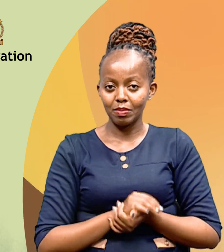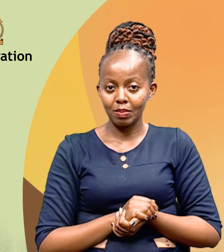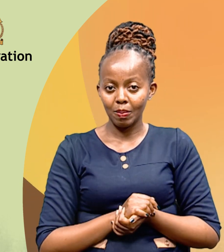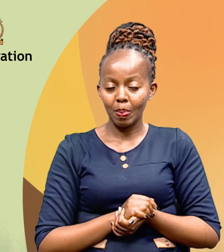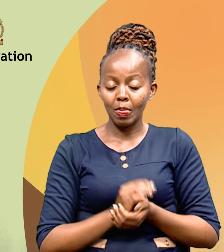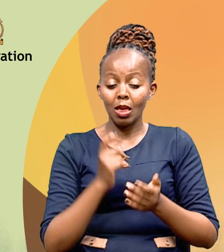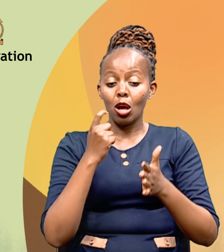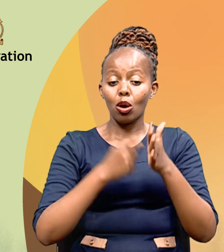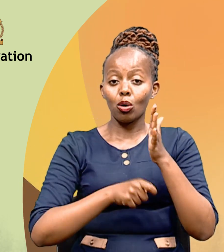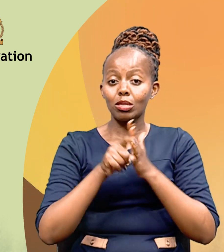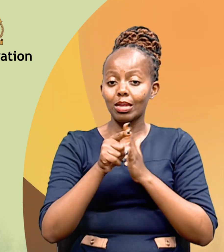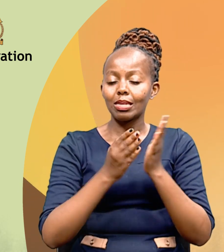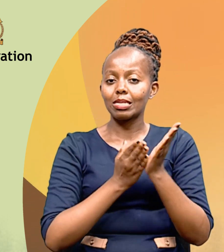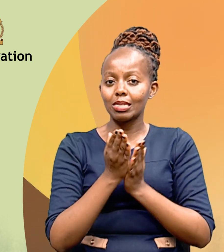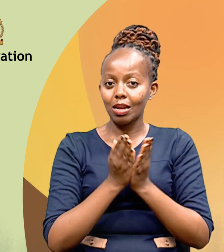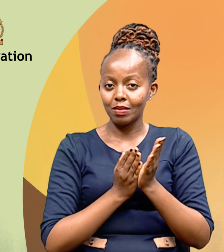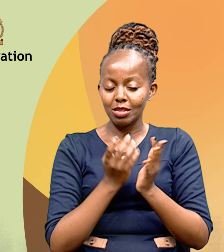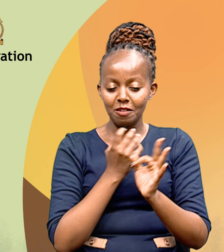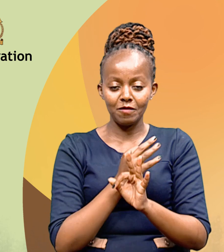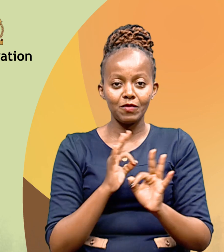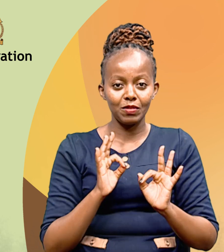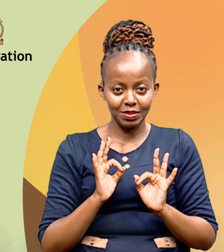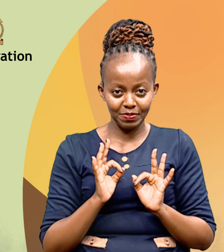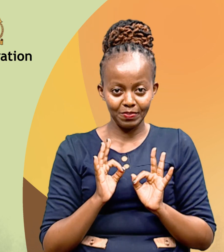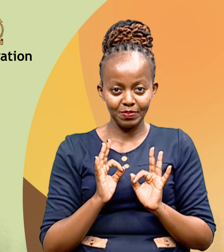Cost of service is free.